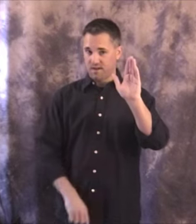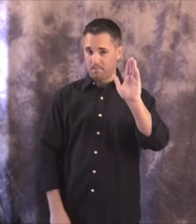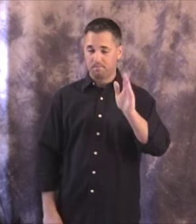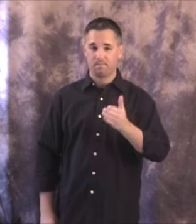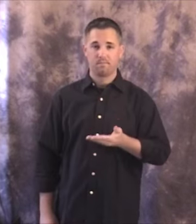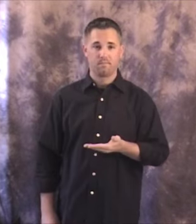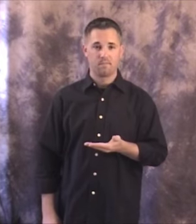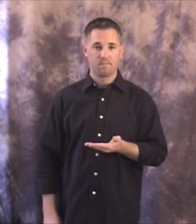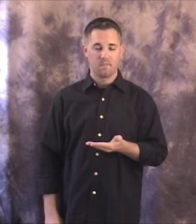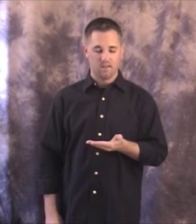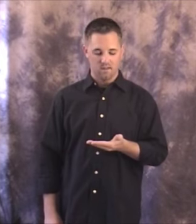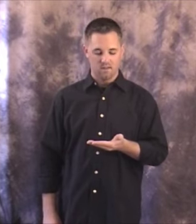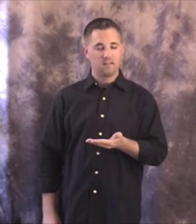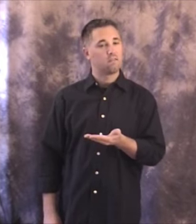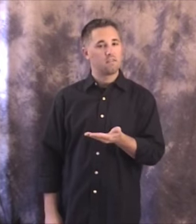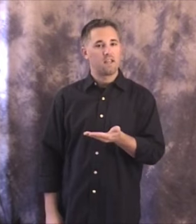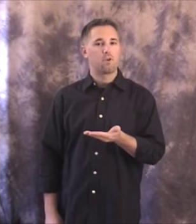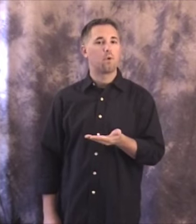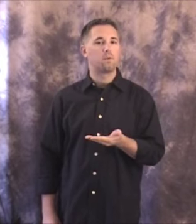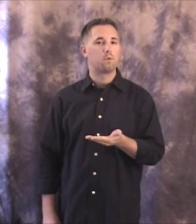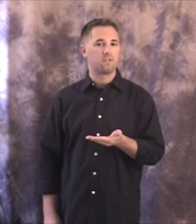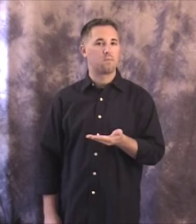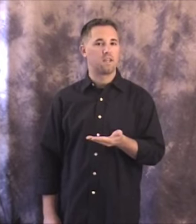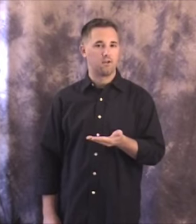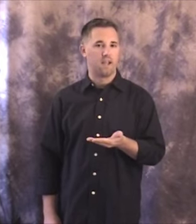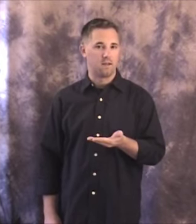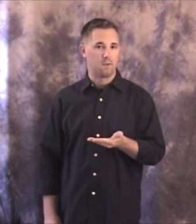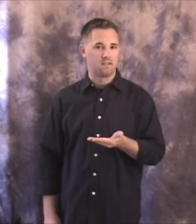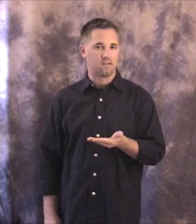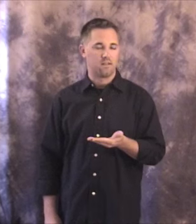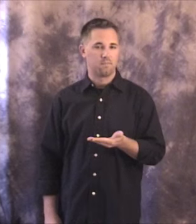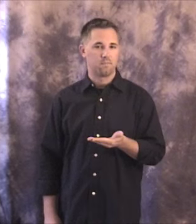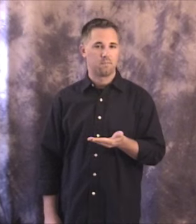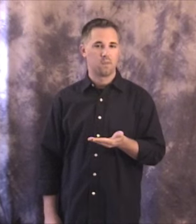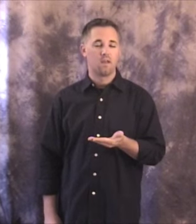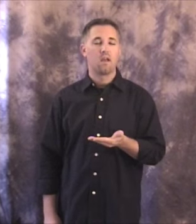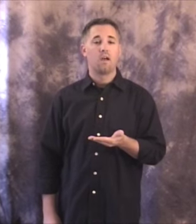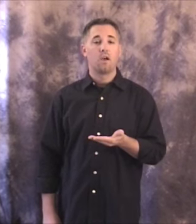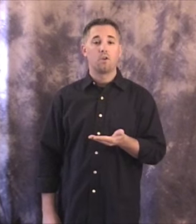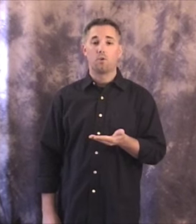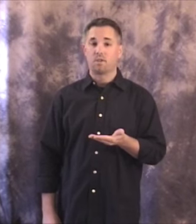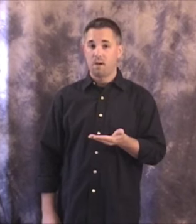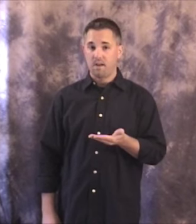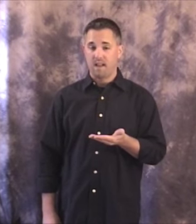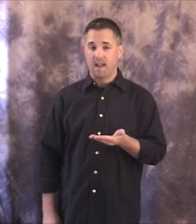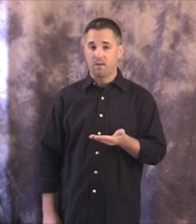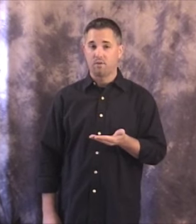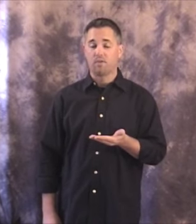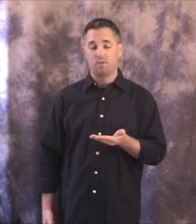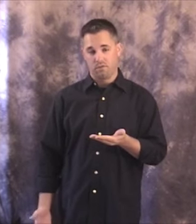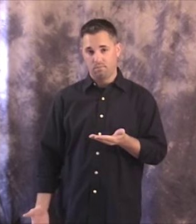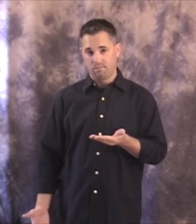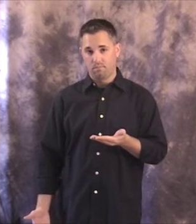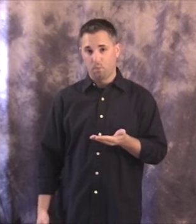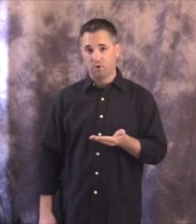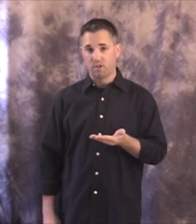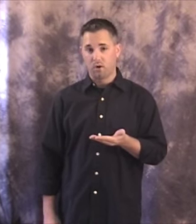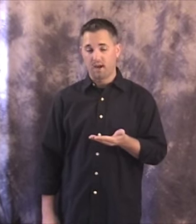time. Like you're going to put something in your hand, basically. Your dominant hand, we're using our right